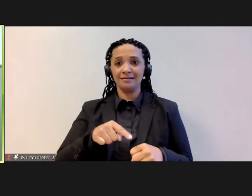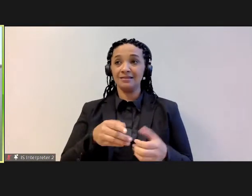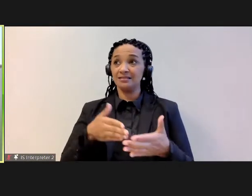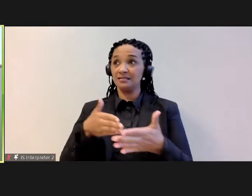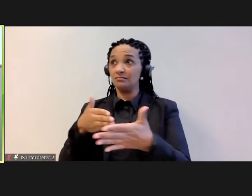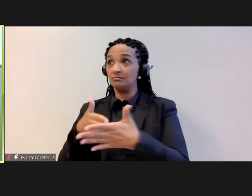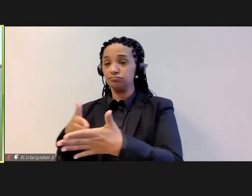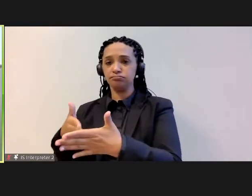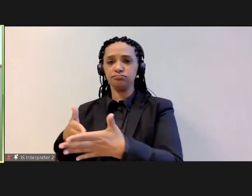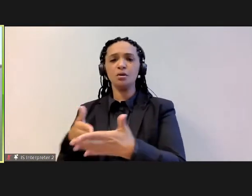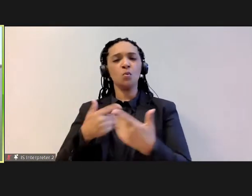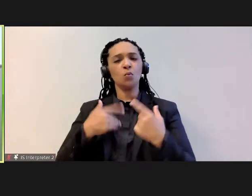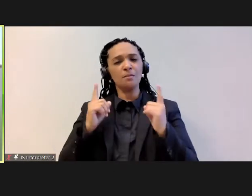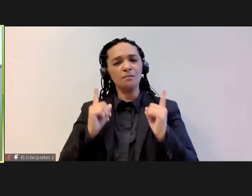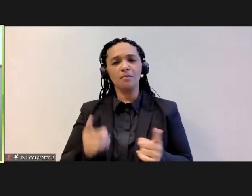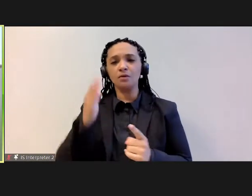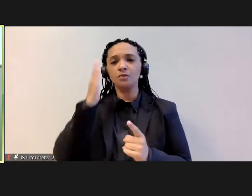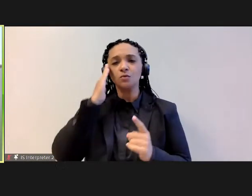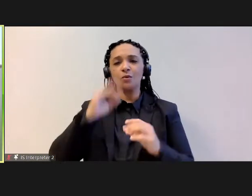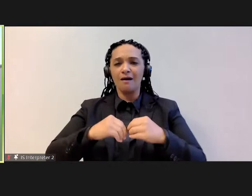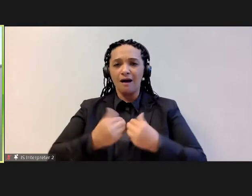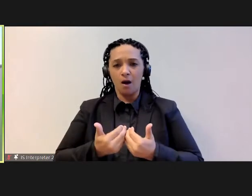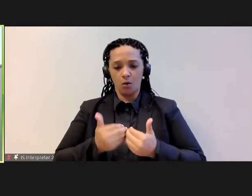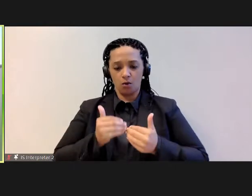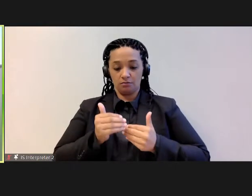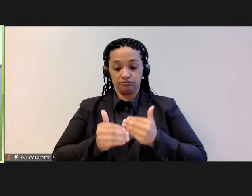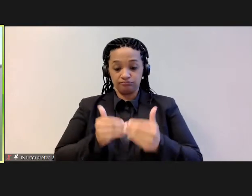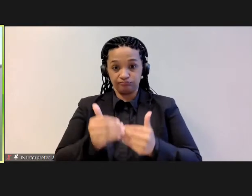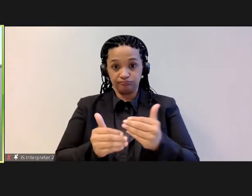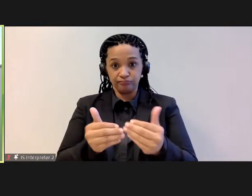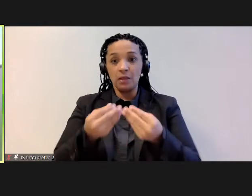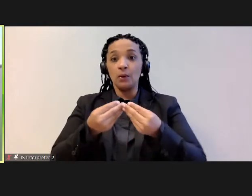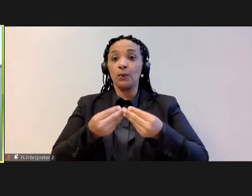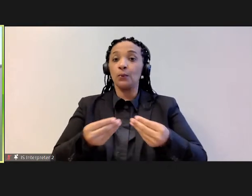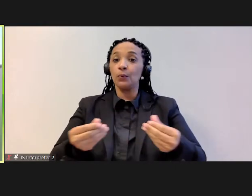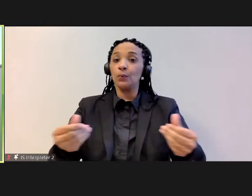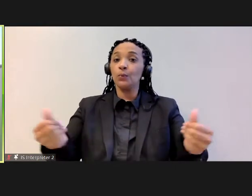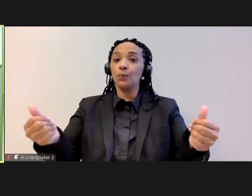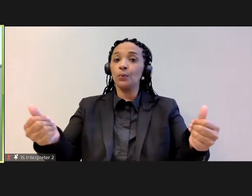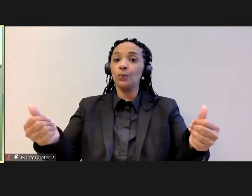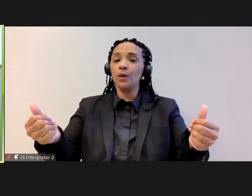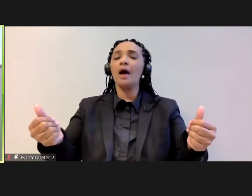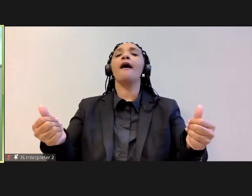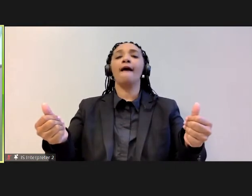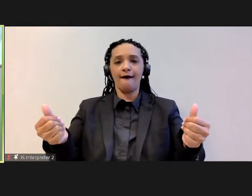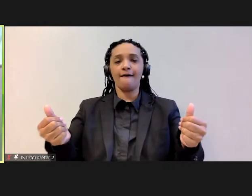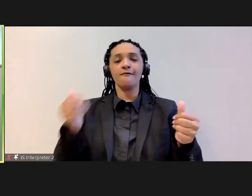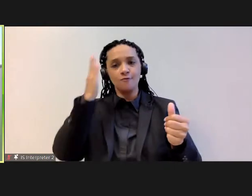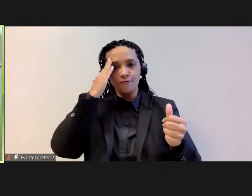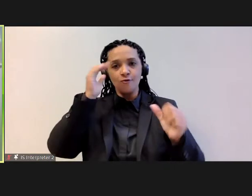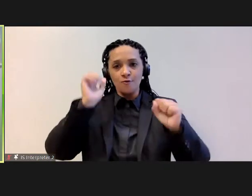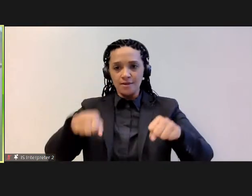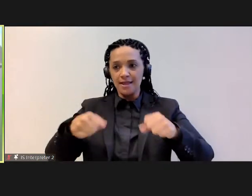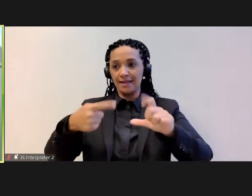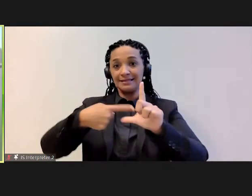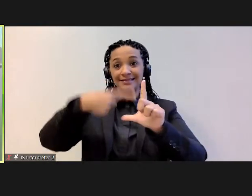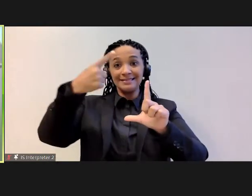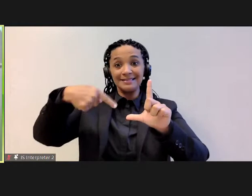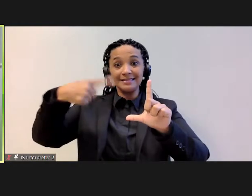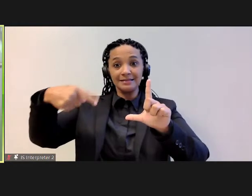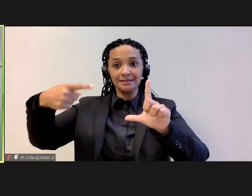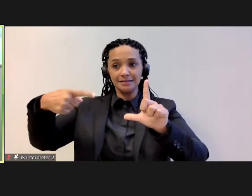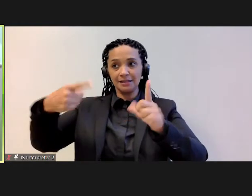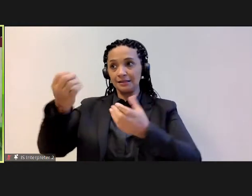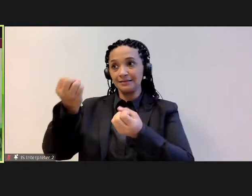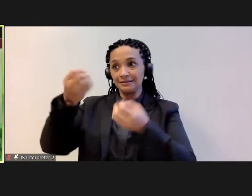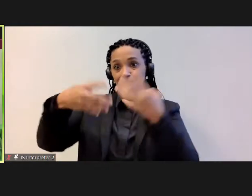If we overcame them, we would be able to respond to the issue of availability of statistical data.